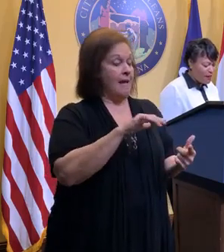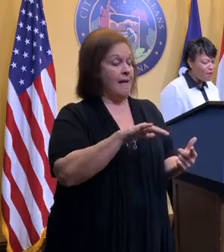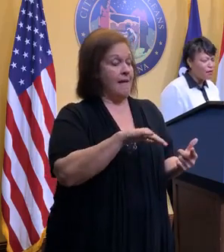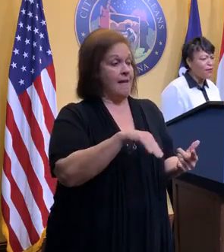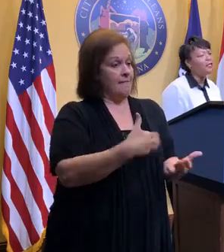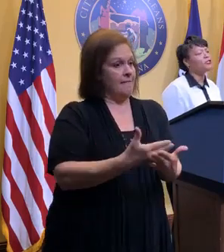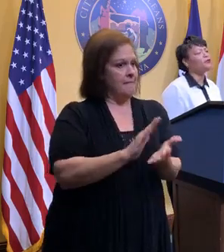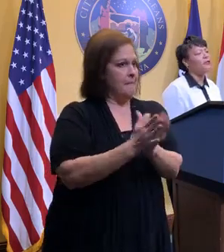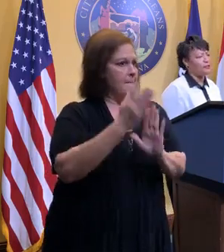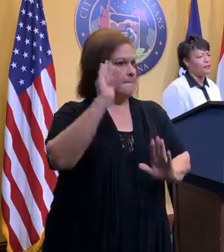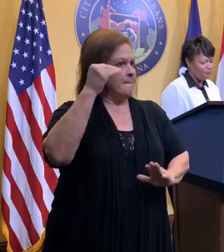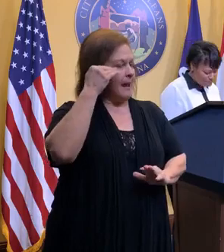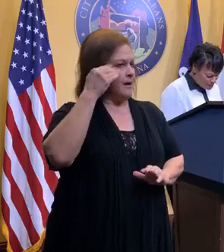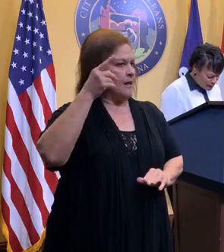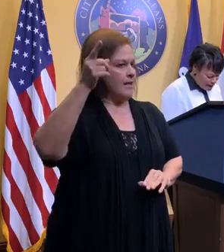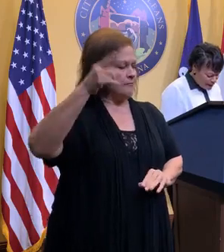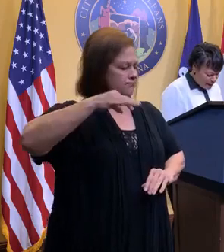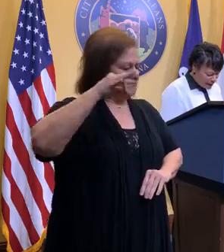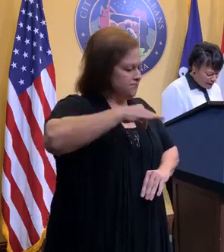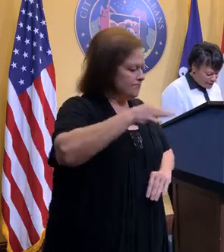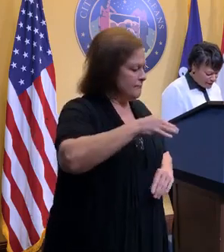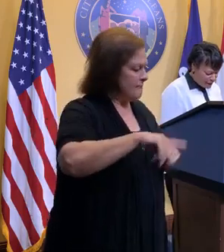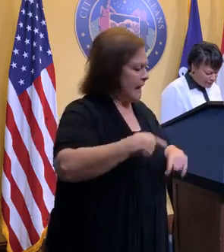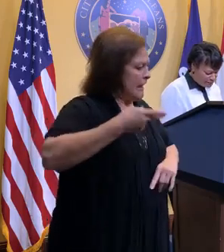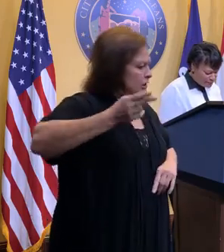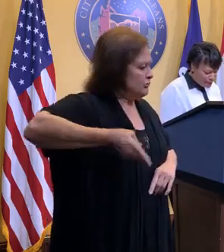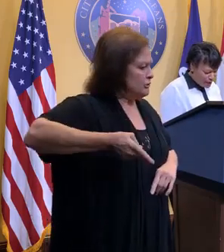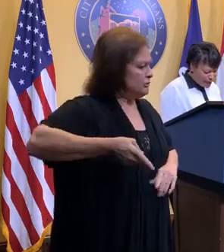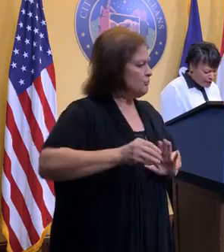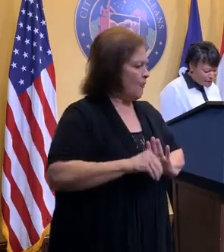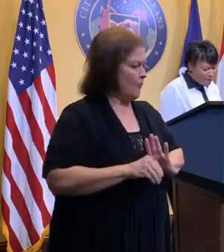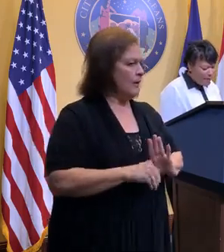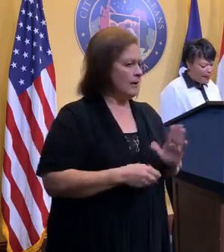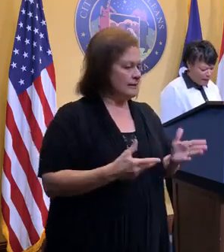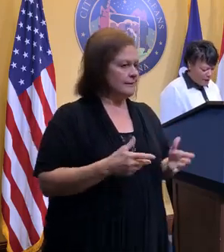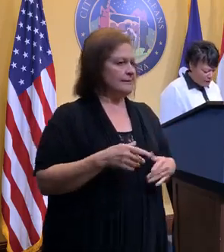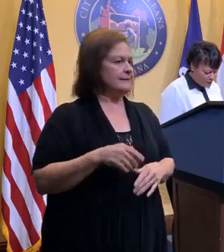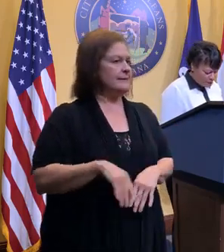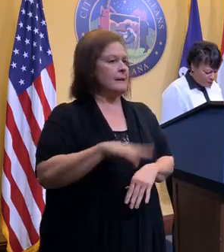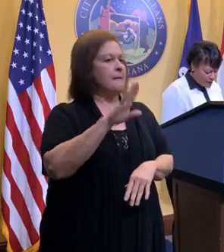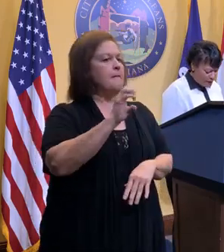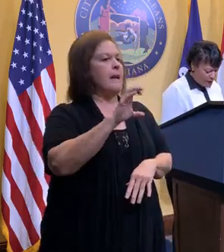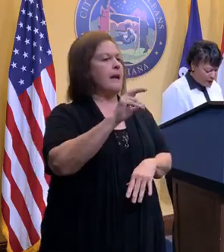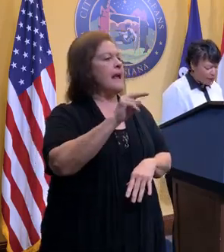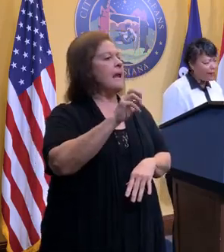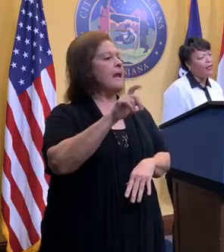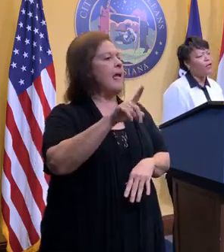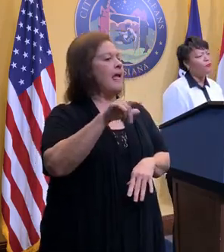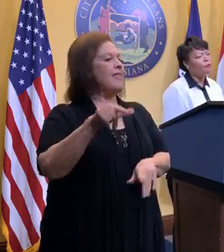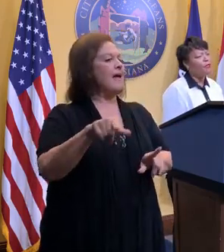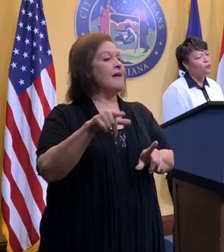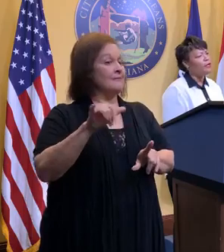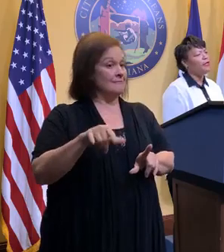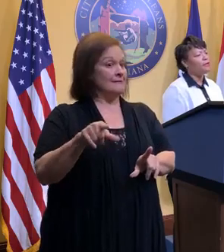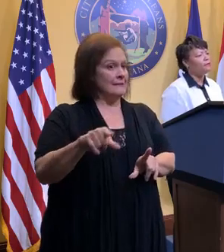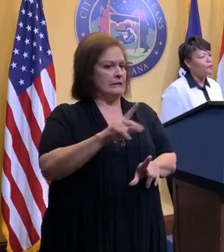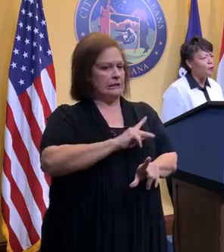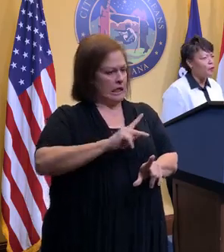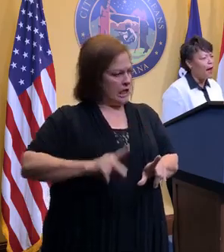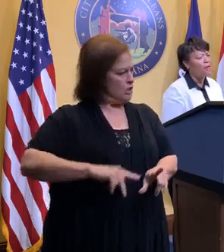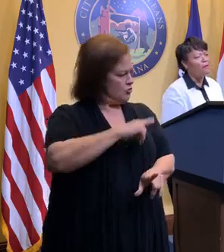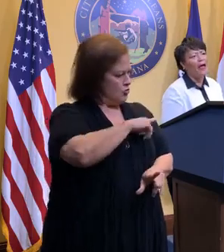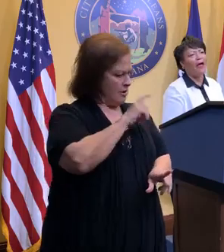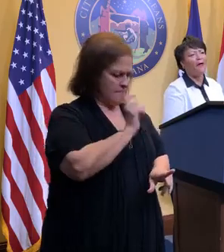they gave me a history lesson, and Mr. Becknell, and how the king would be